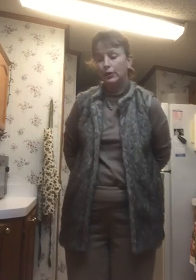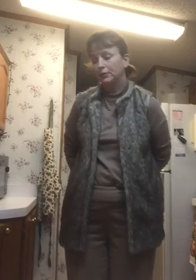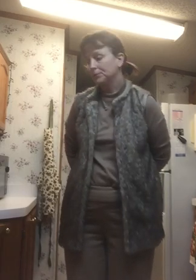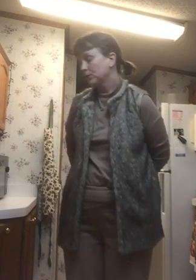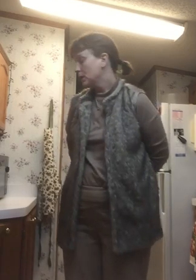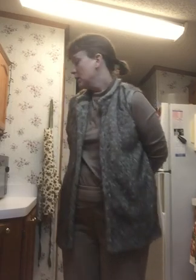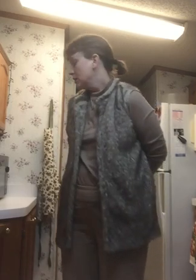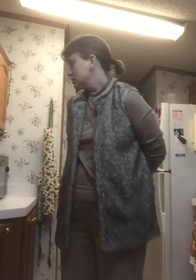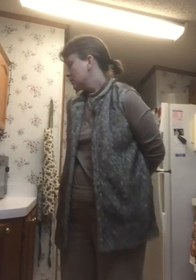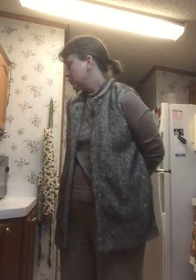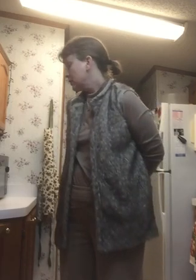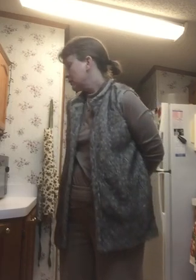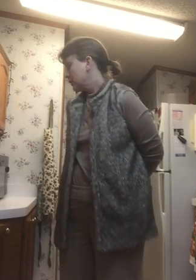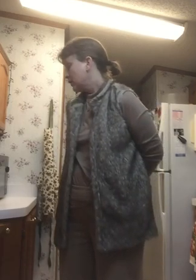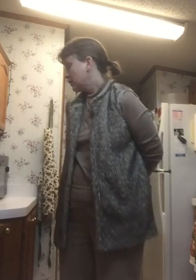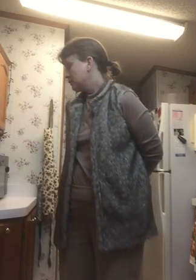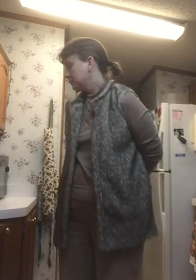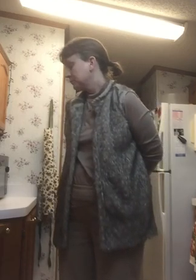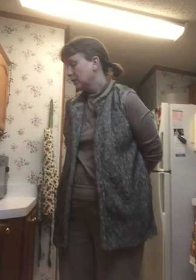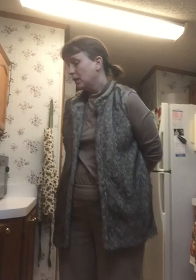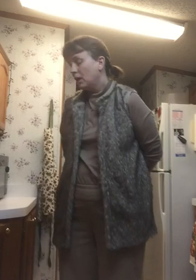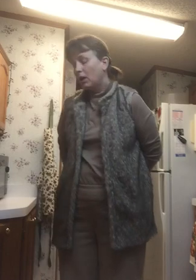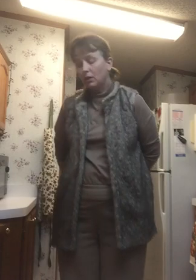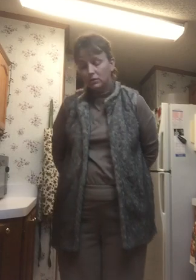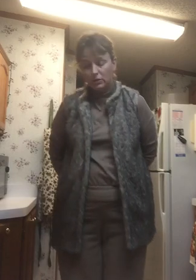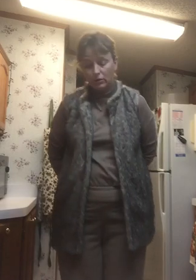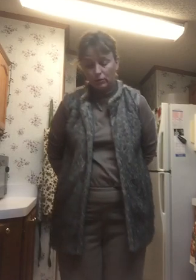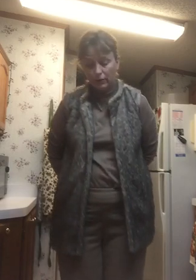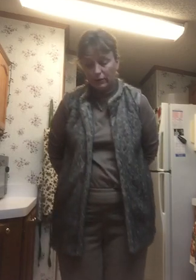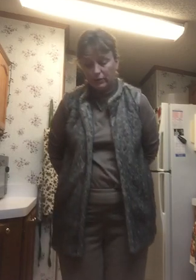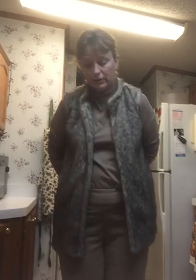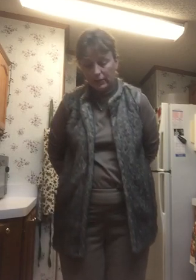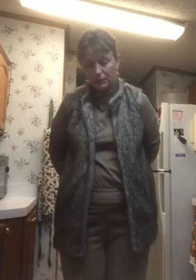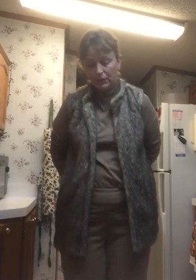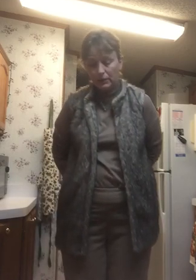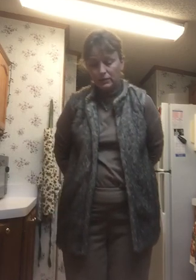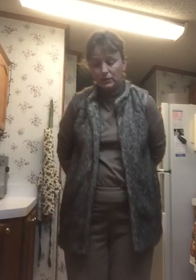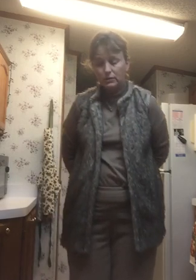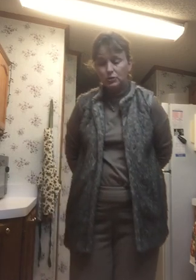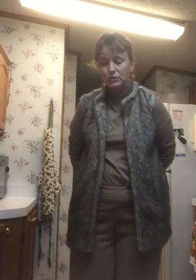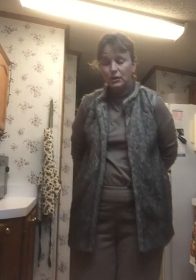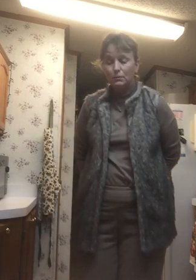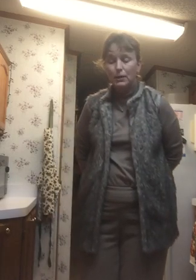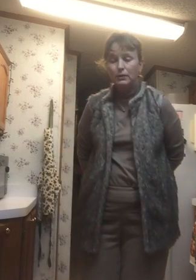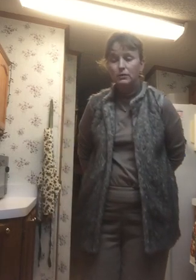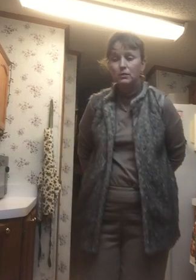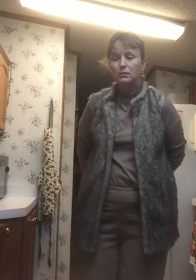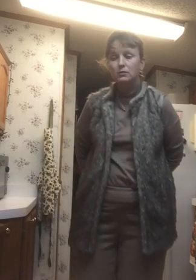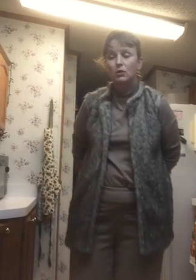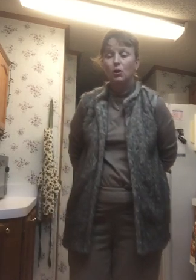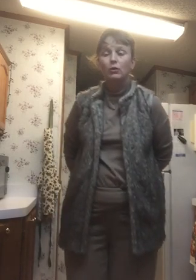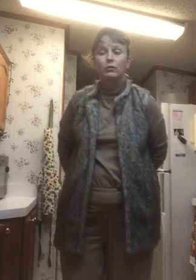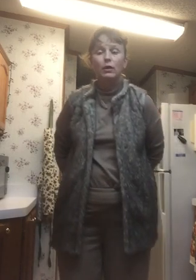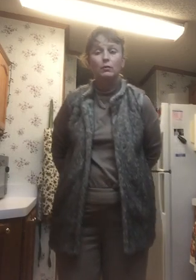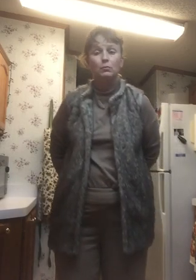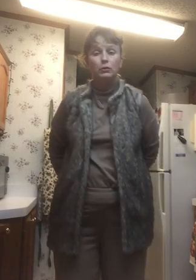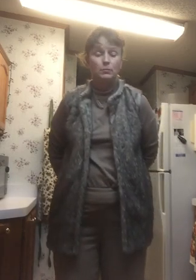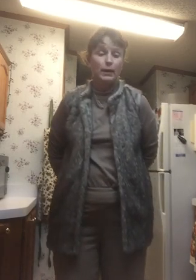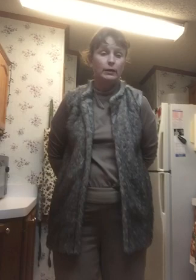dryer. So anyway, also another tip to just help make the song more dramatic